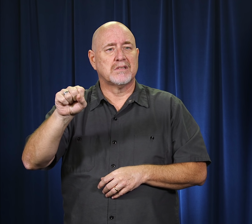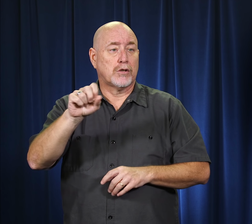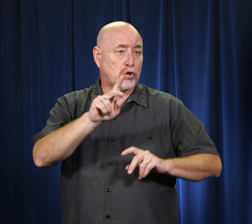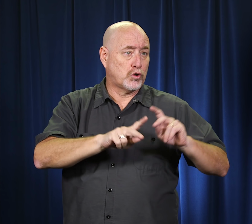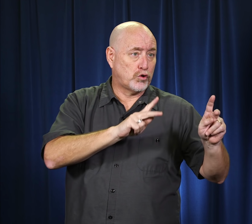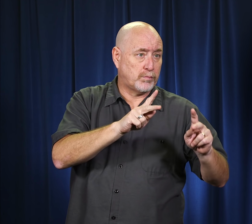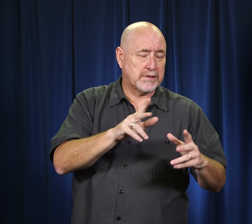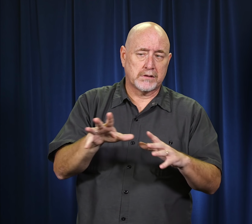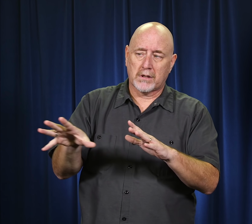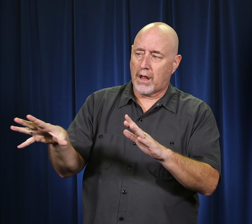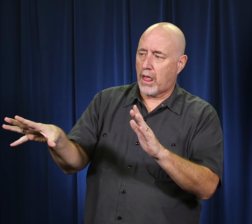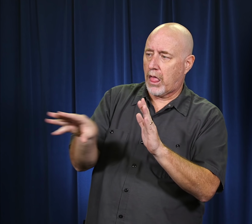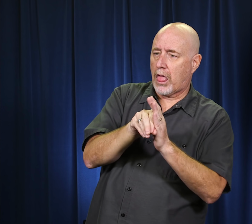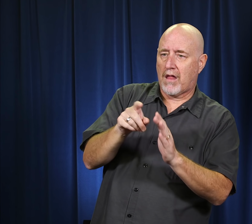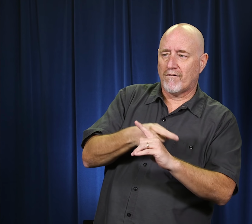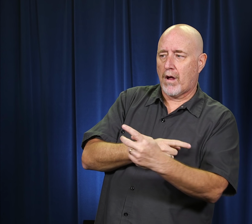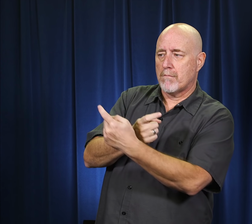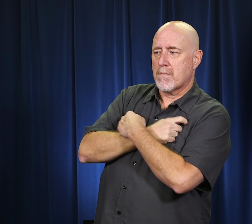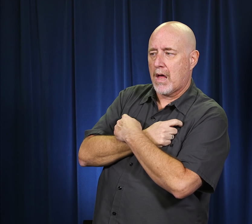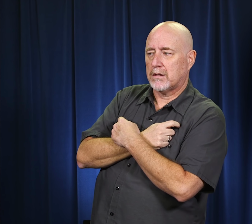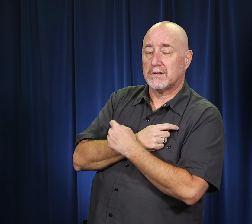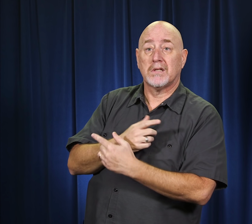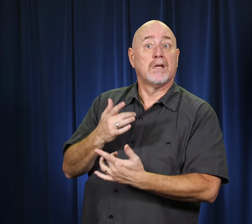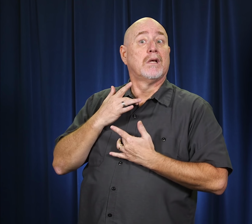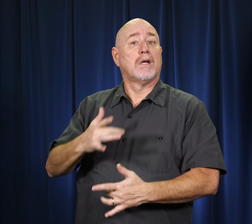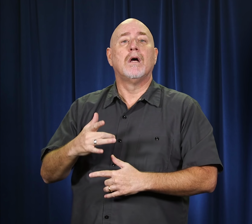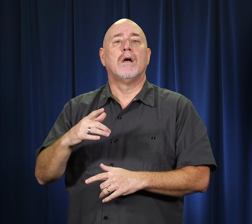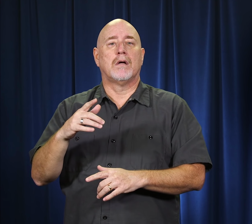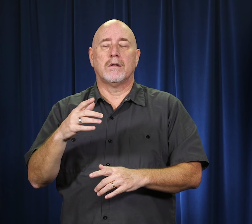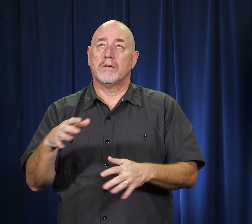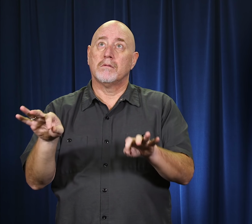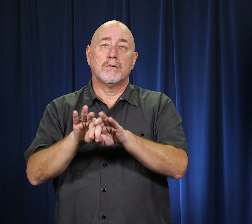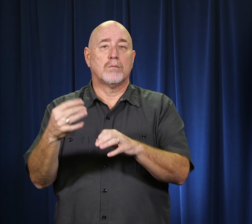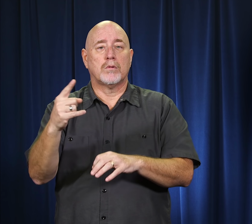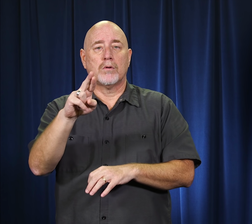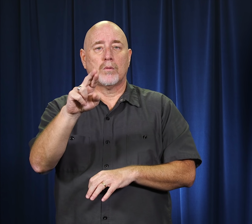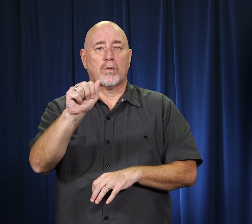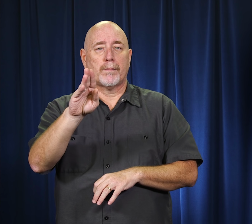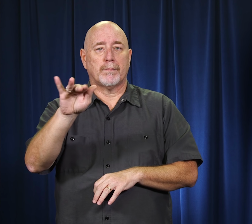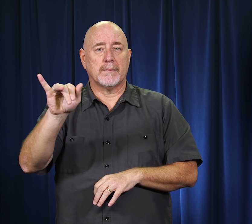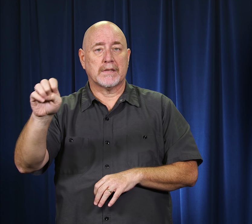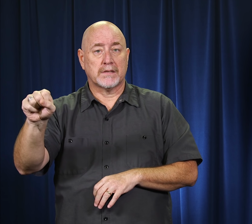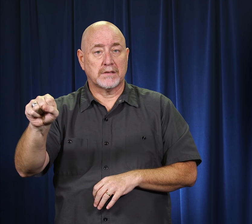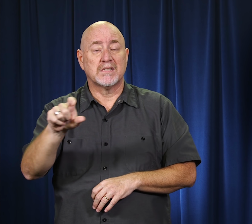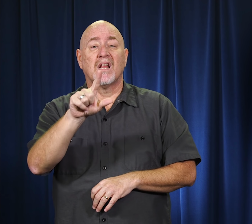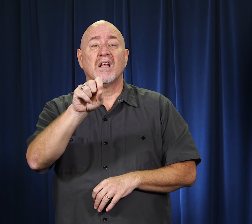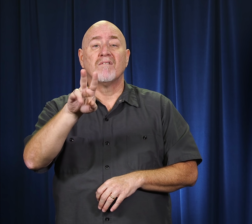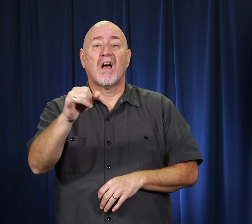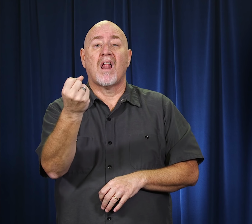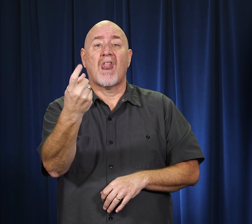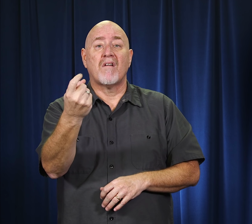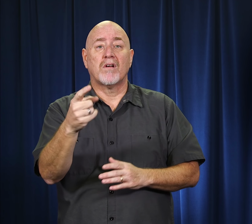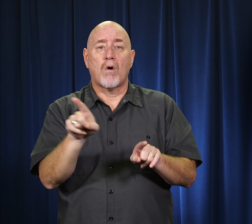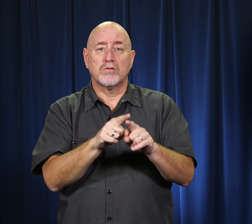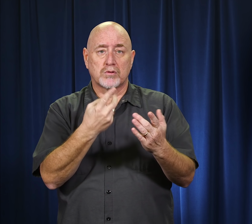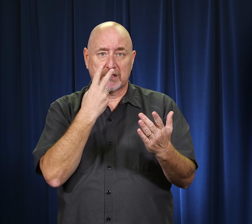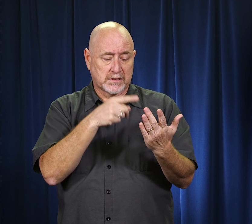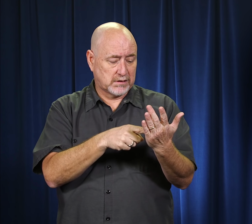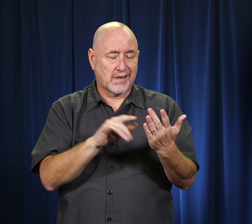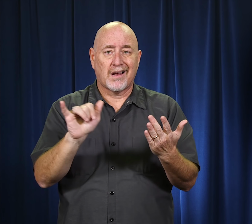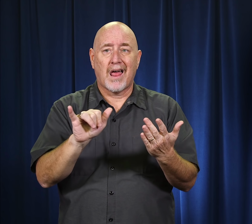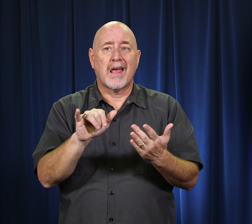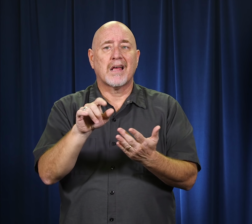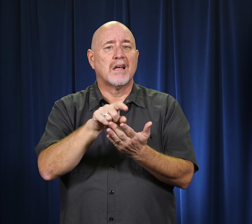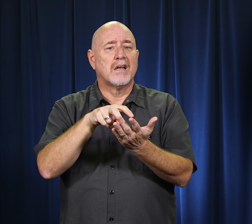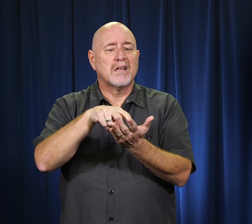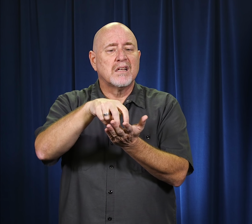by humans, especially the rabies virus. Also, in Leviticus 11, we read that